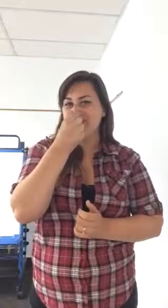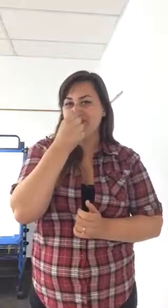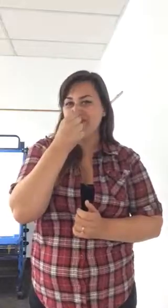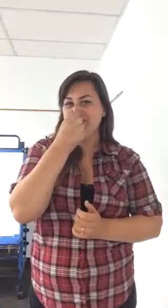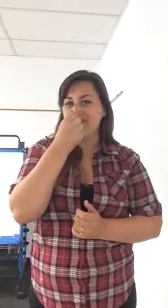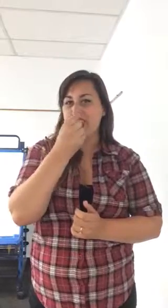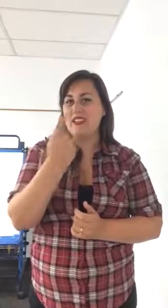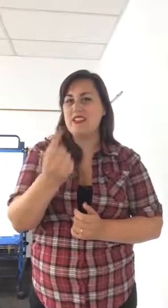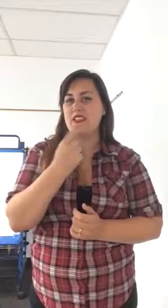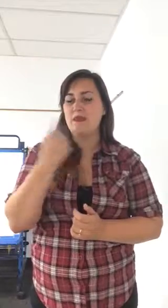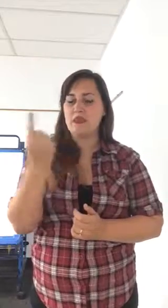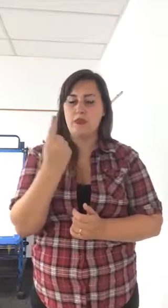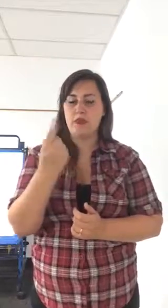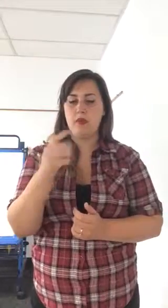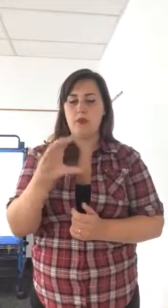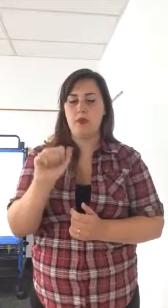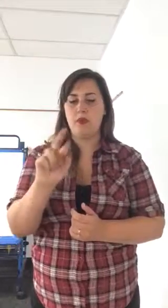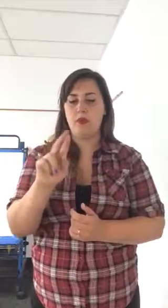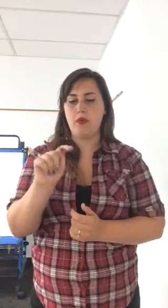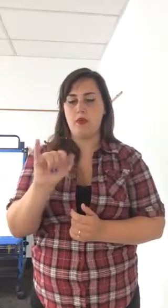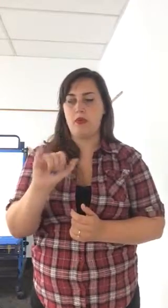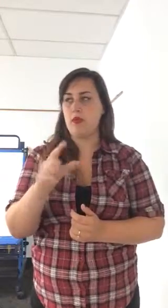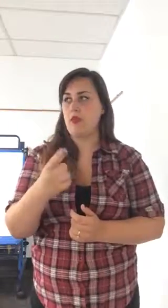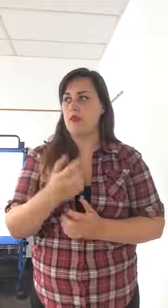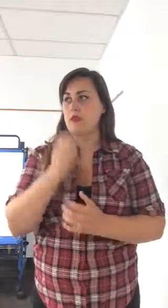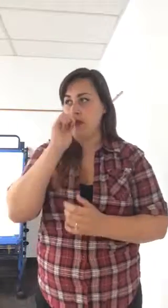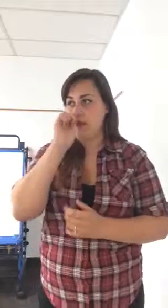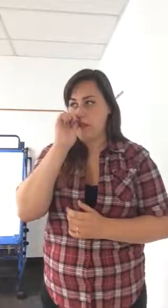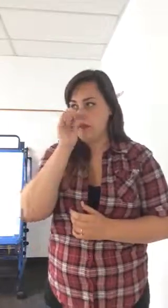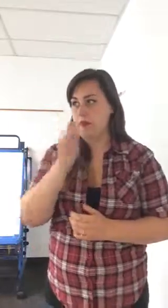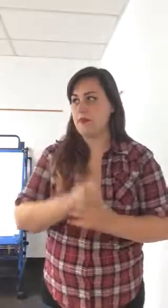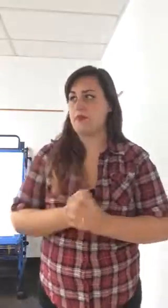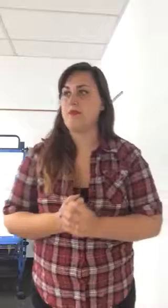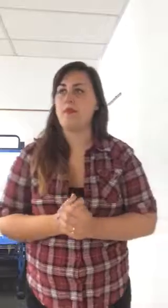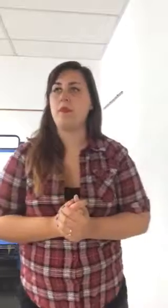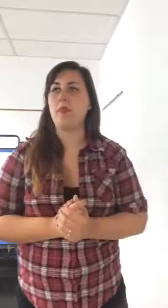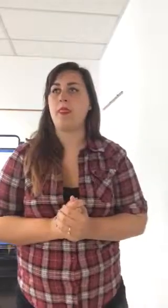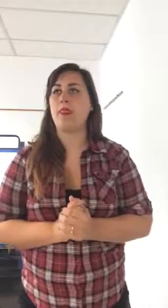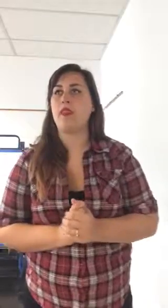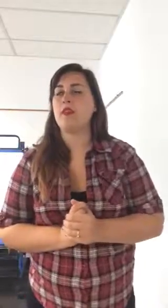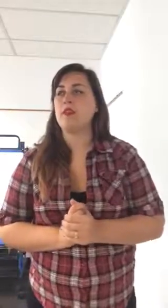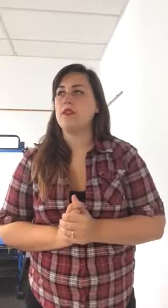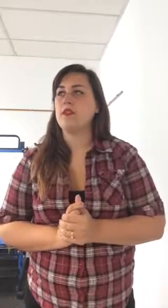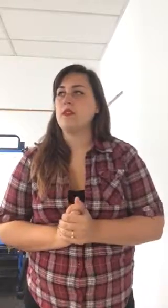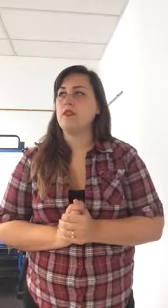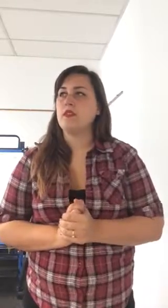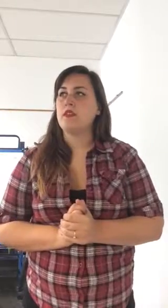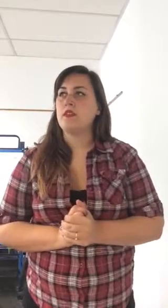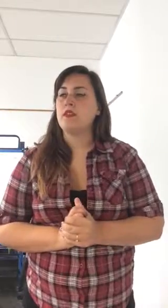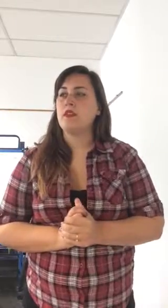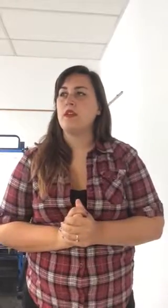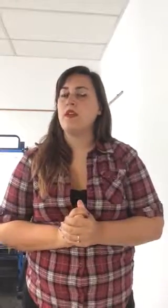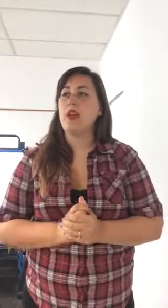now. Tell me something about cartilage. What do you know about cartilage now? Go. Okay, it's fine. Okay, she said